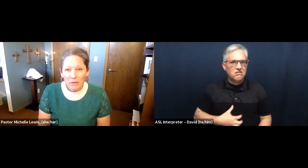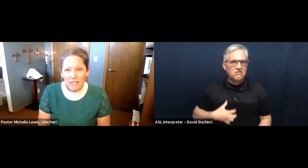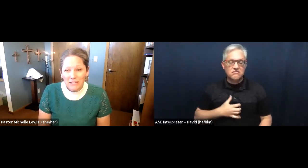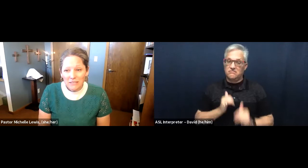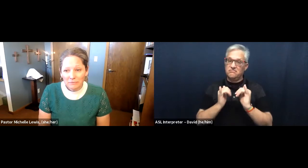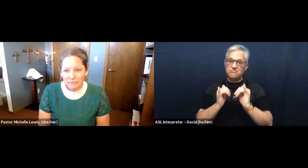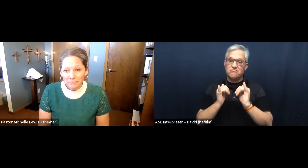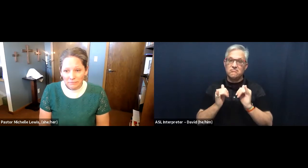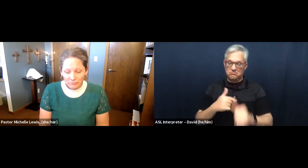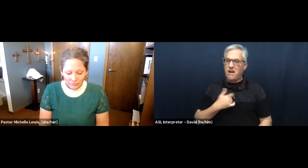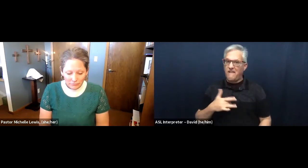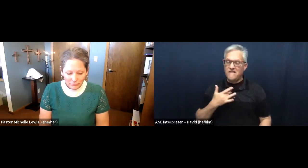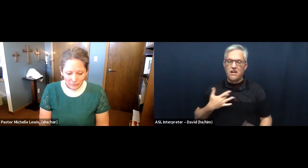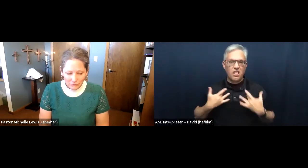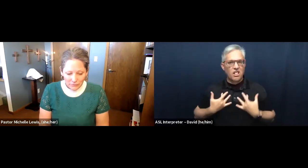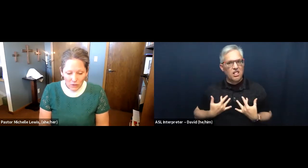and depressed,